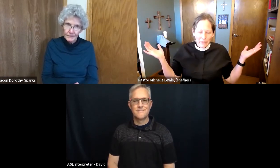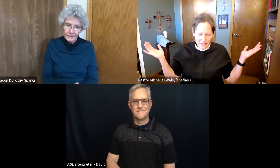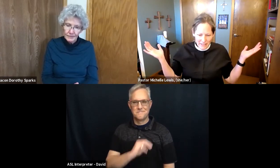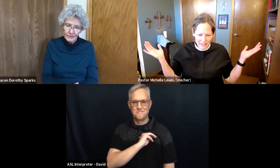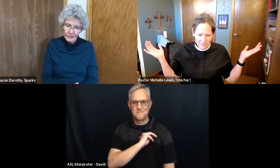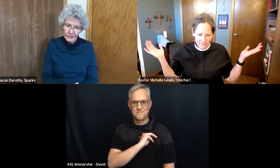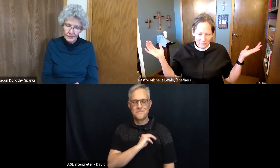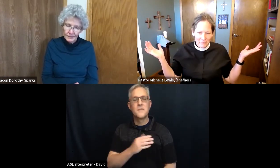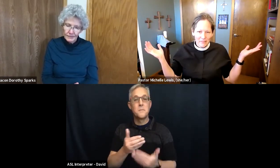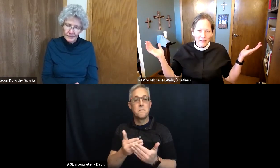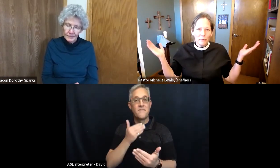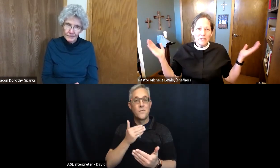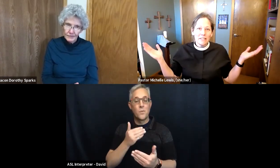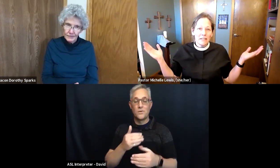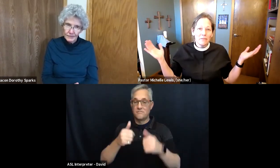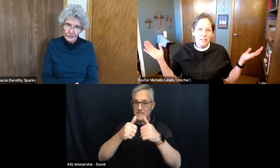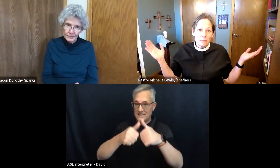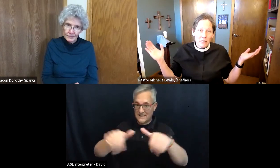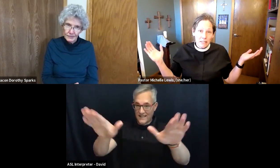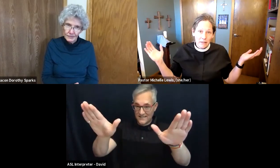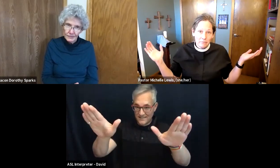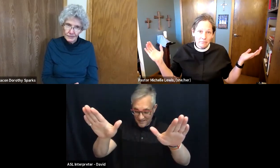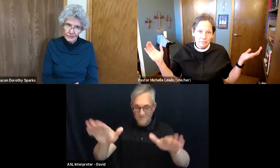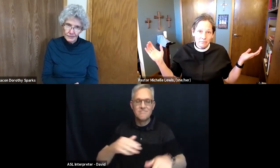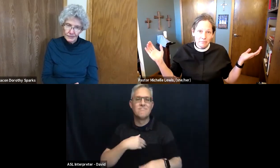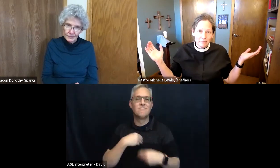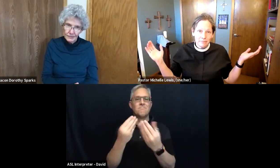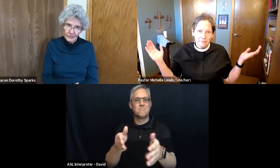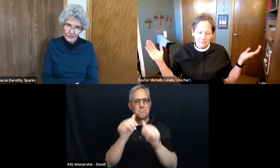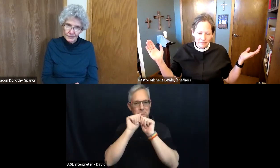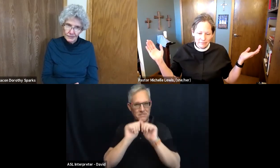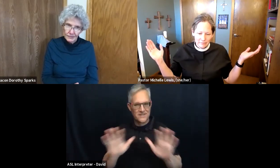Before we are sent, receive this blessing.